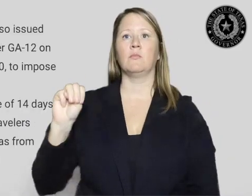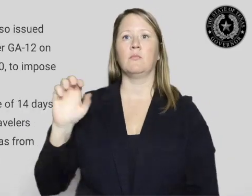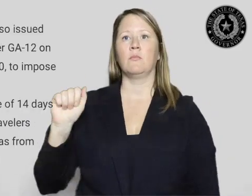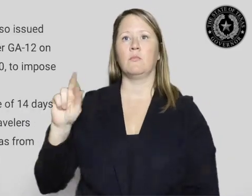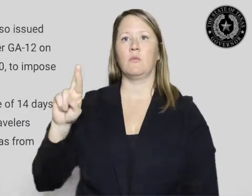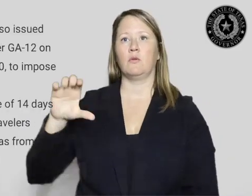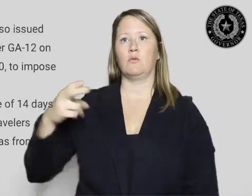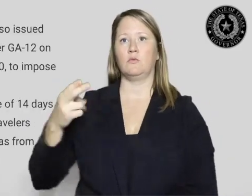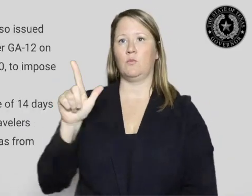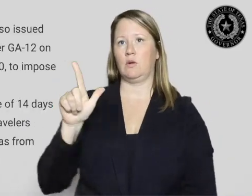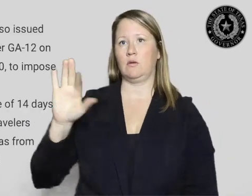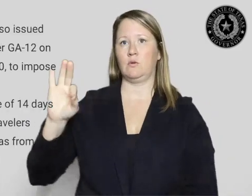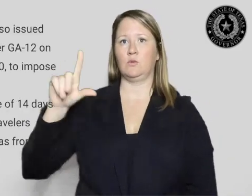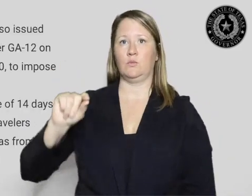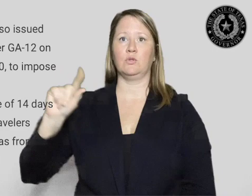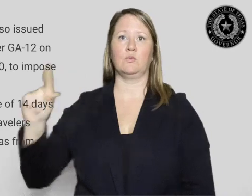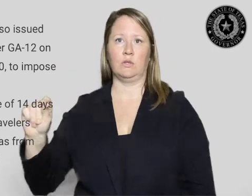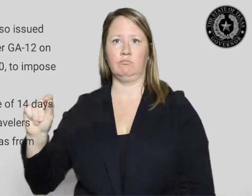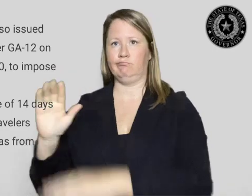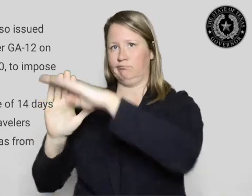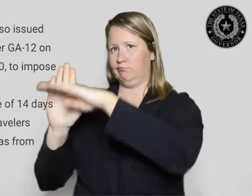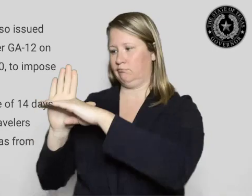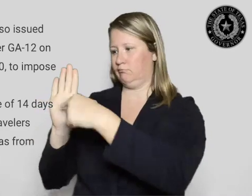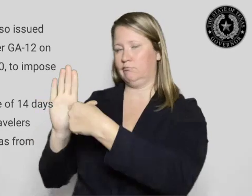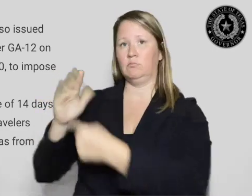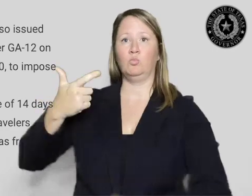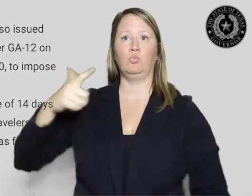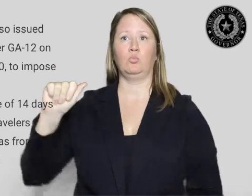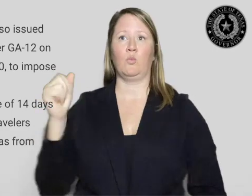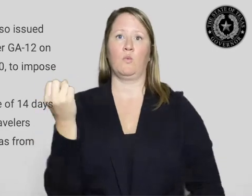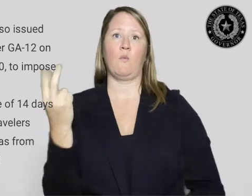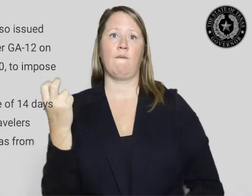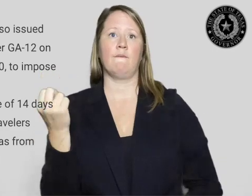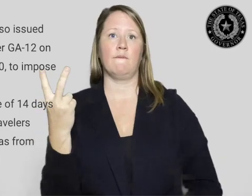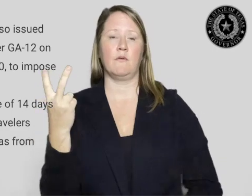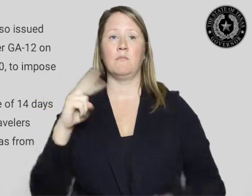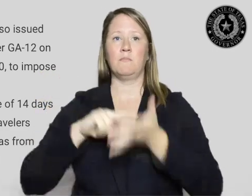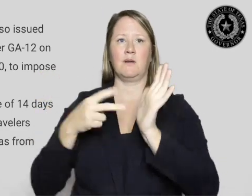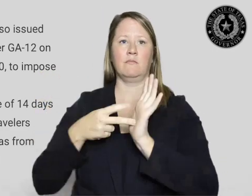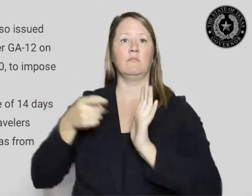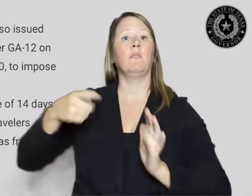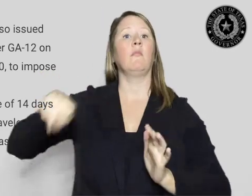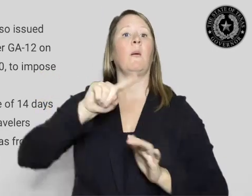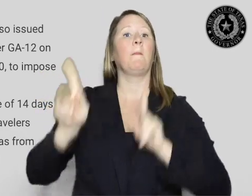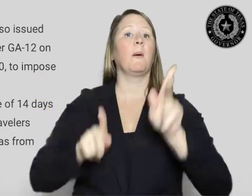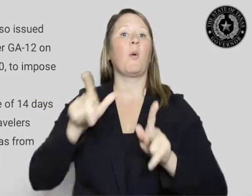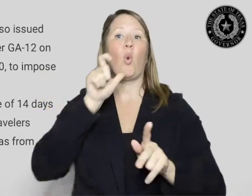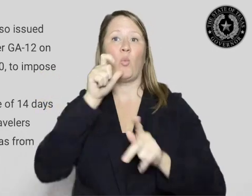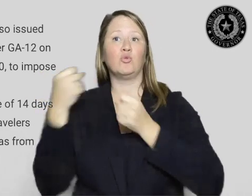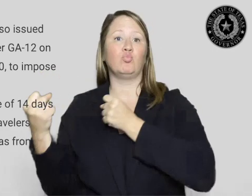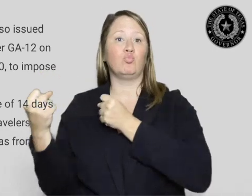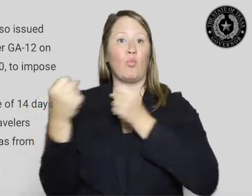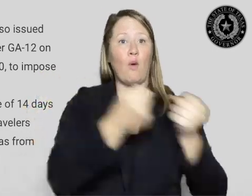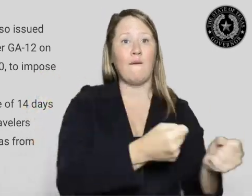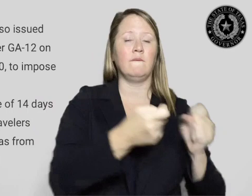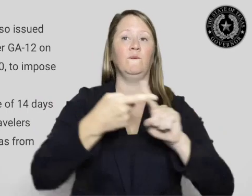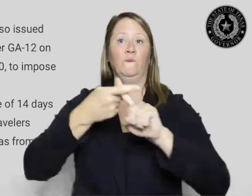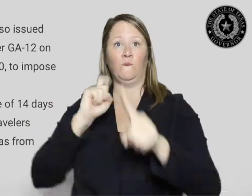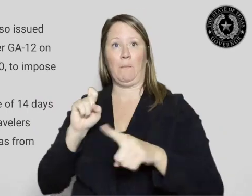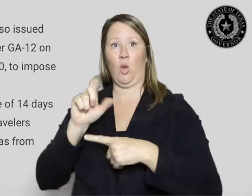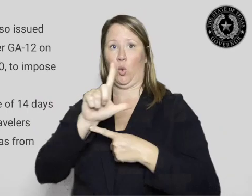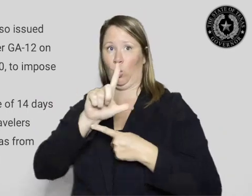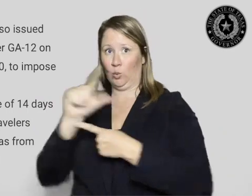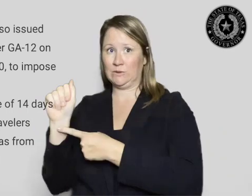whereas I also issued Executive Order GA-12 on March 29, 2020, to impose a mandatory self-quarantine